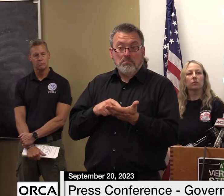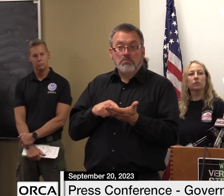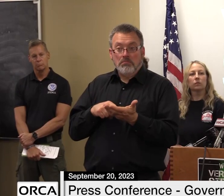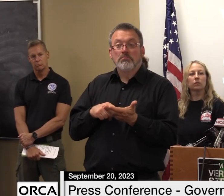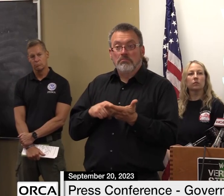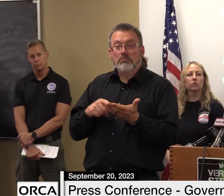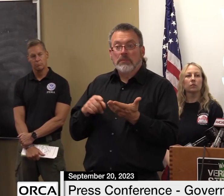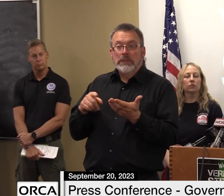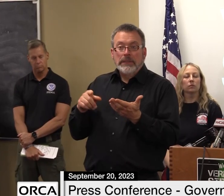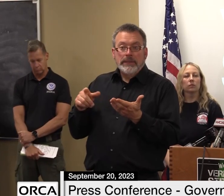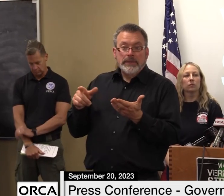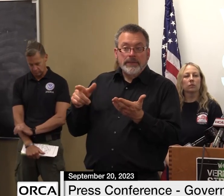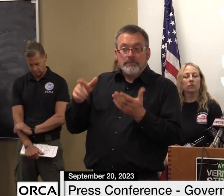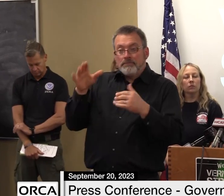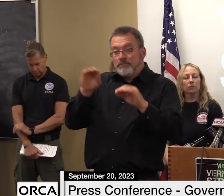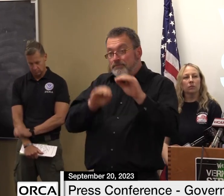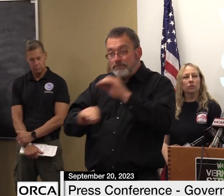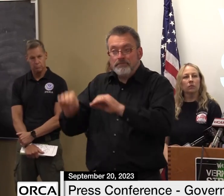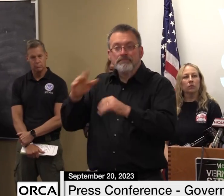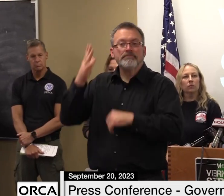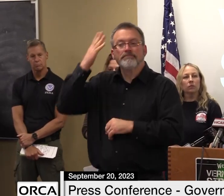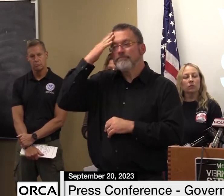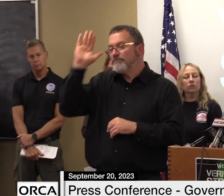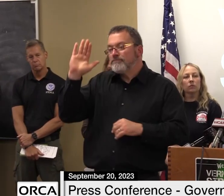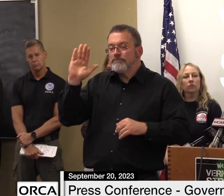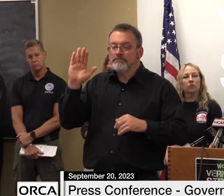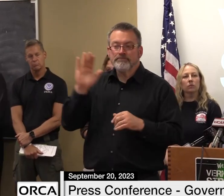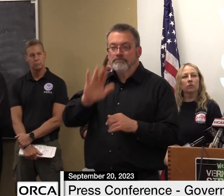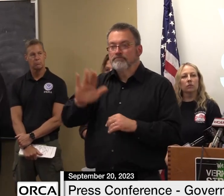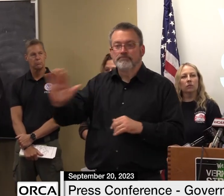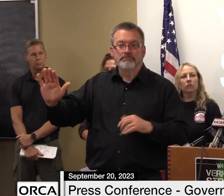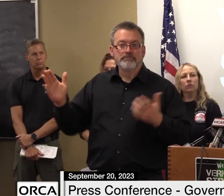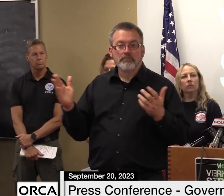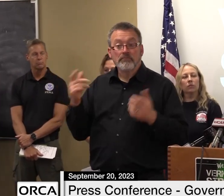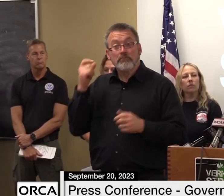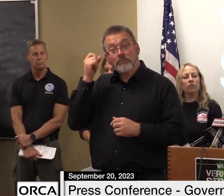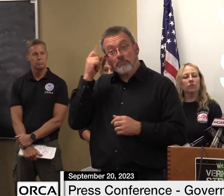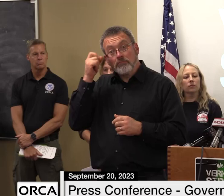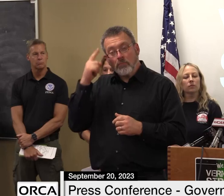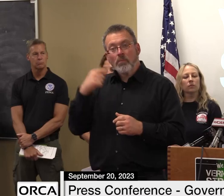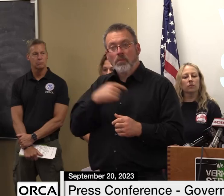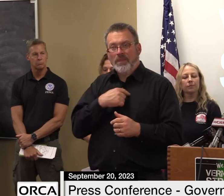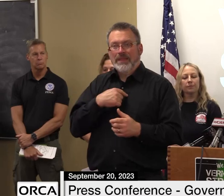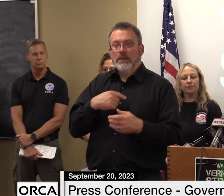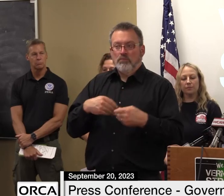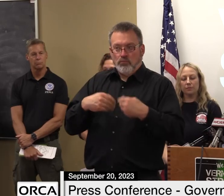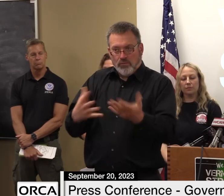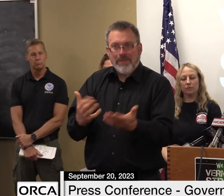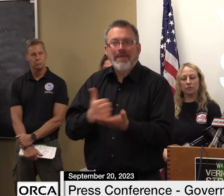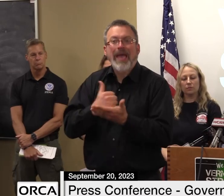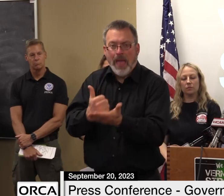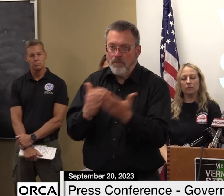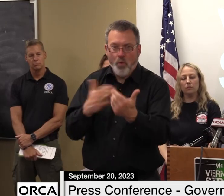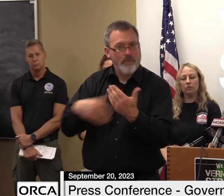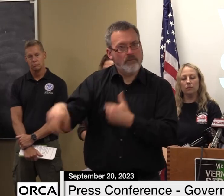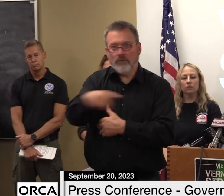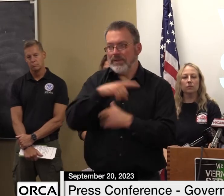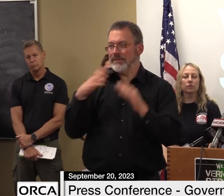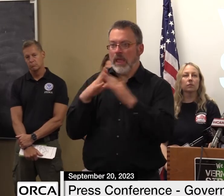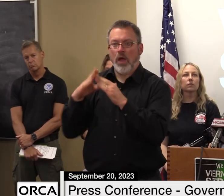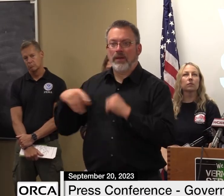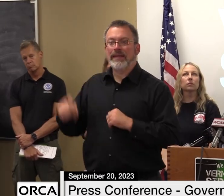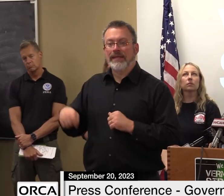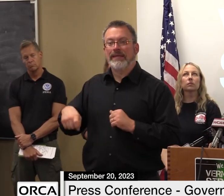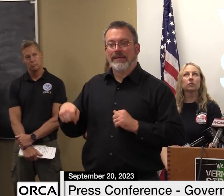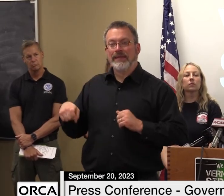together, but we have rendered what assistance we could throughout this. And if there's